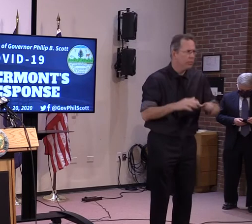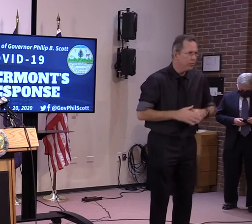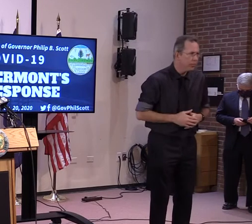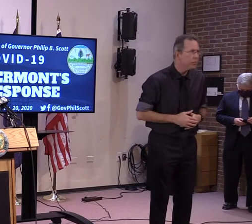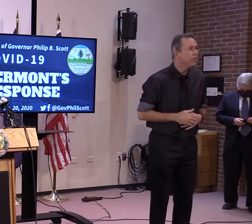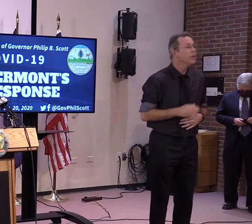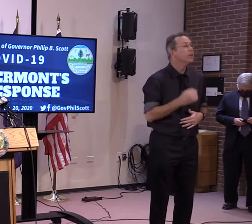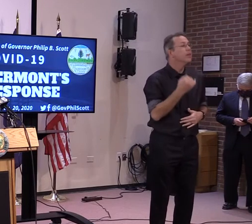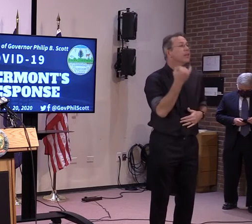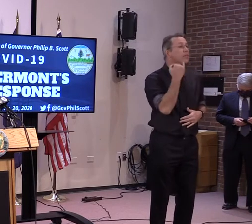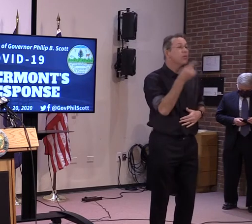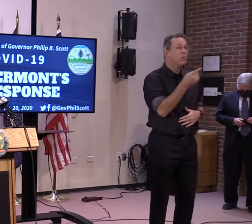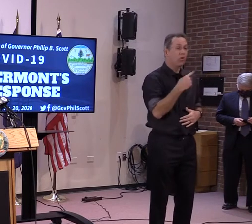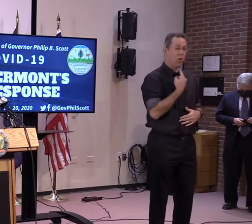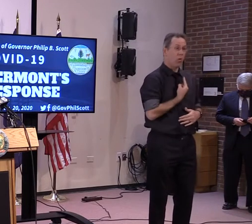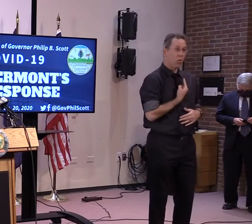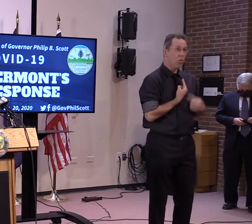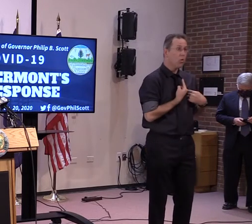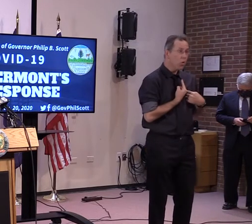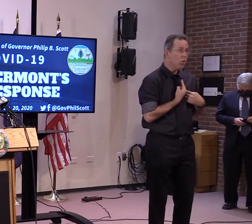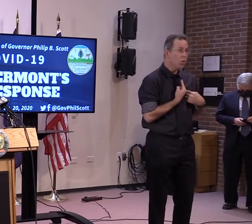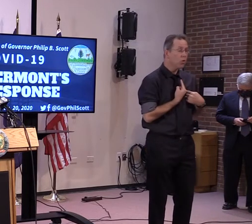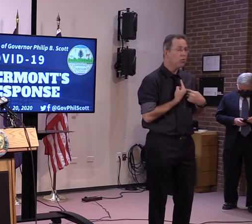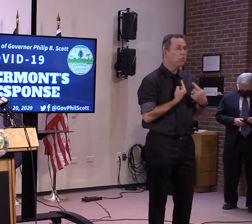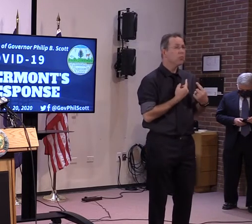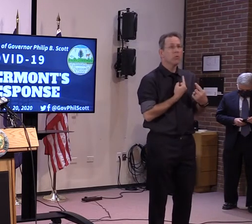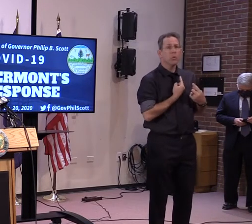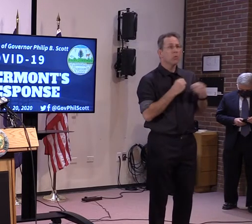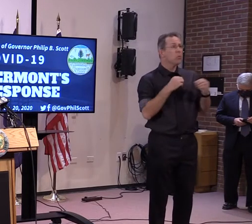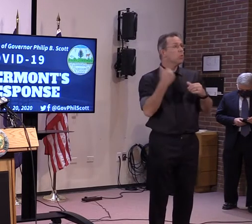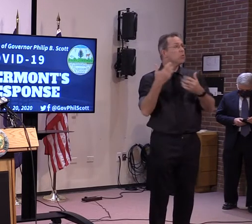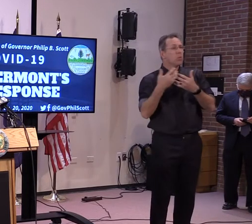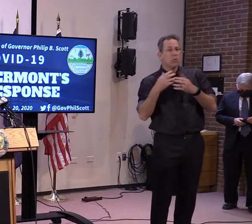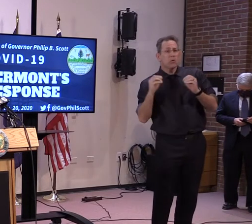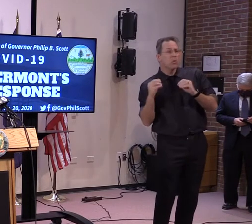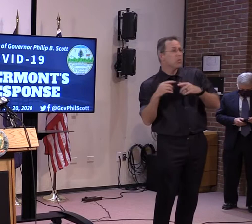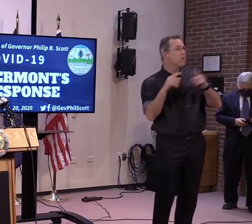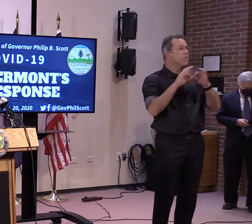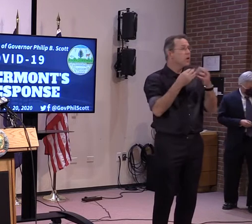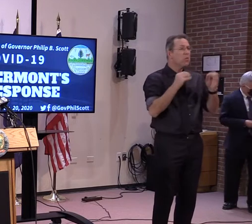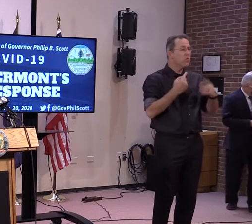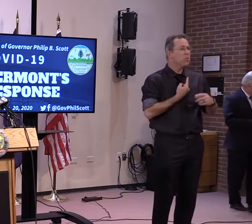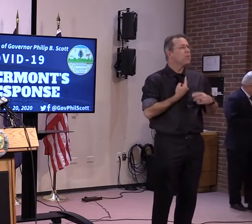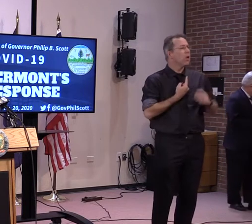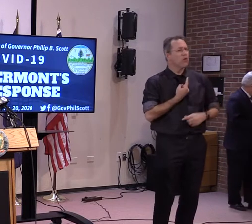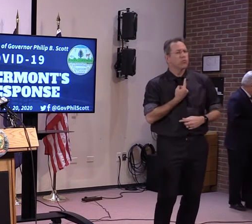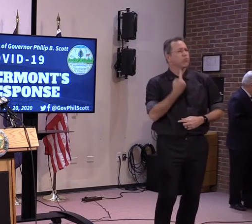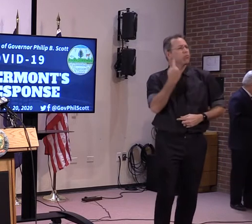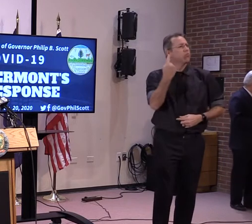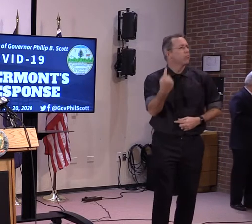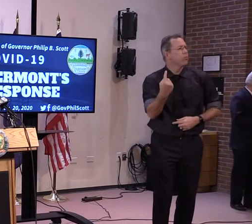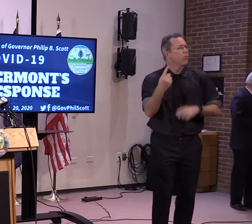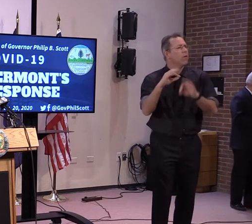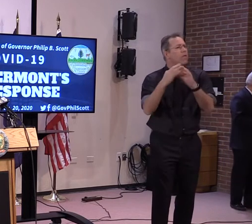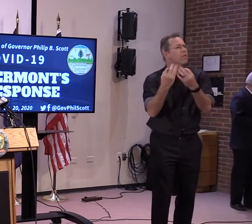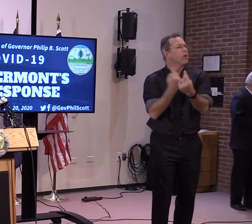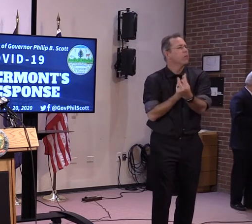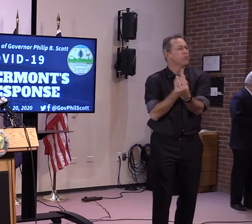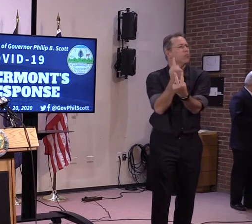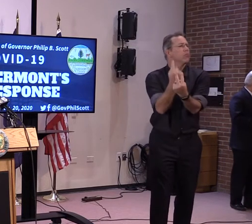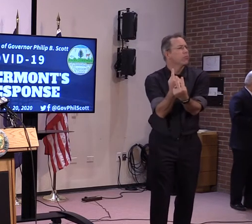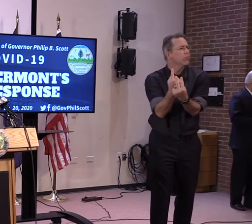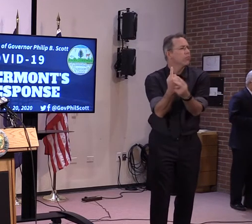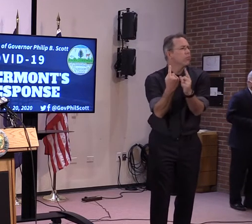may gather with one other household so they can stay connected with the immediate family, but they must